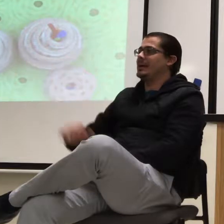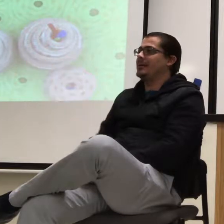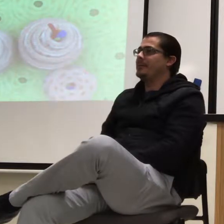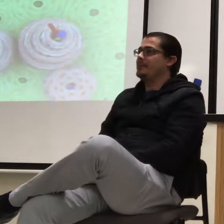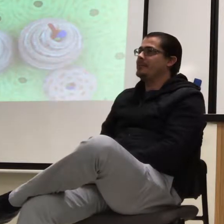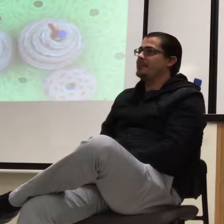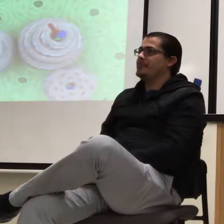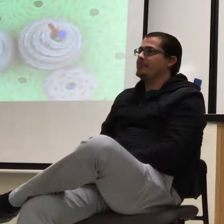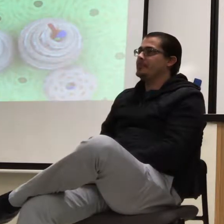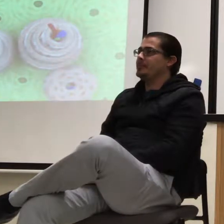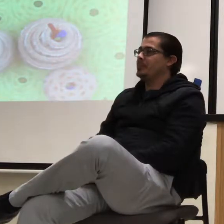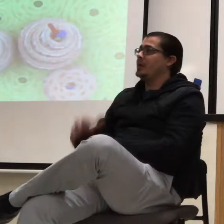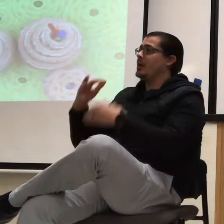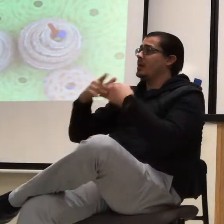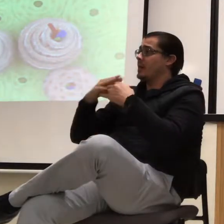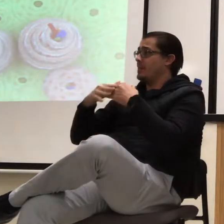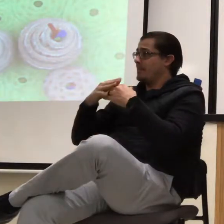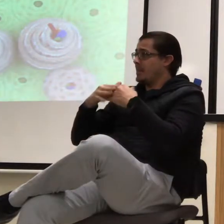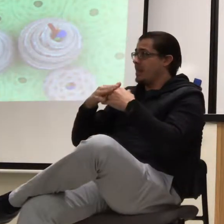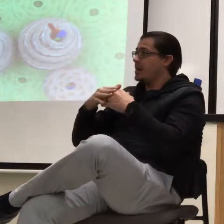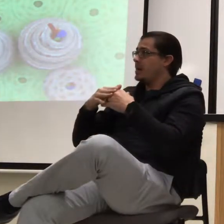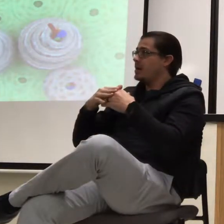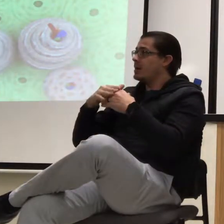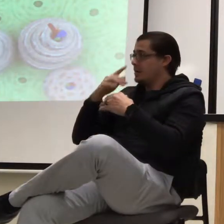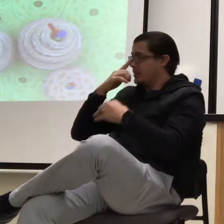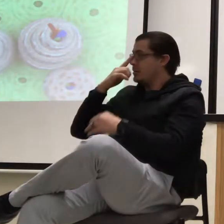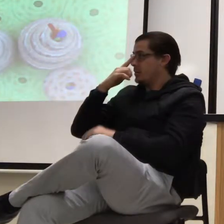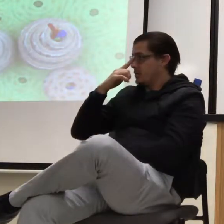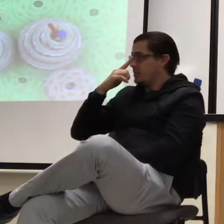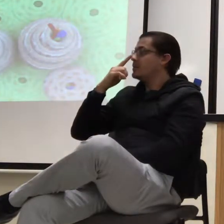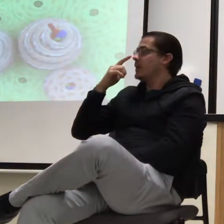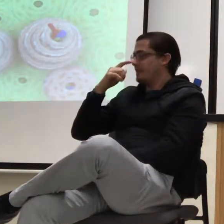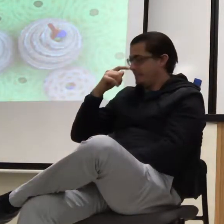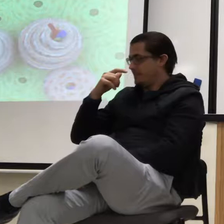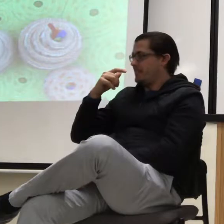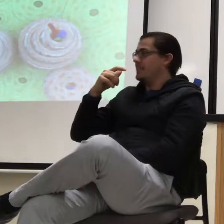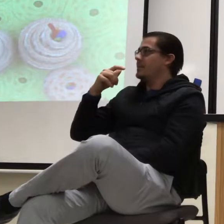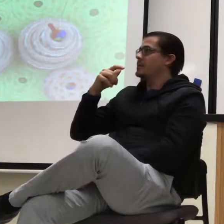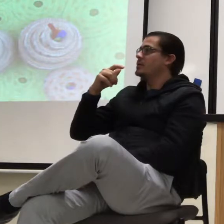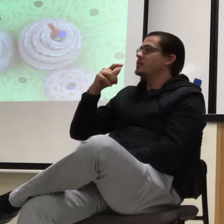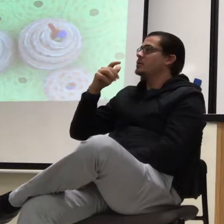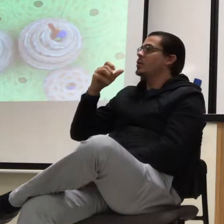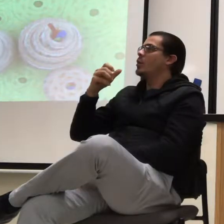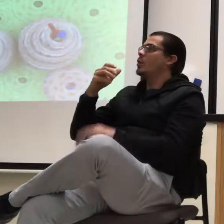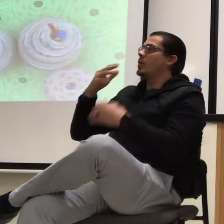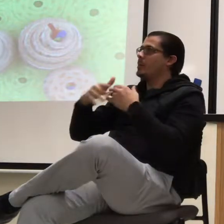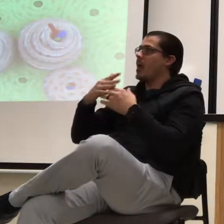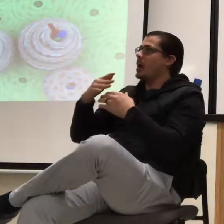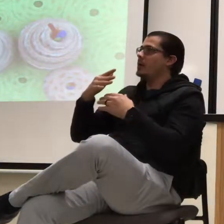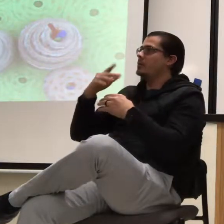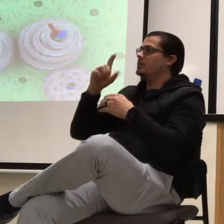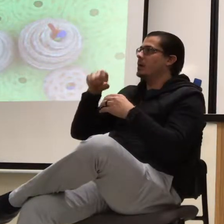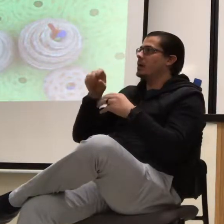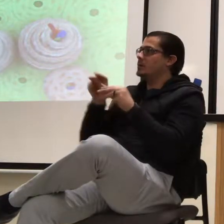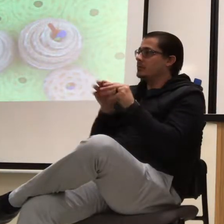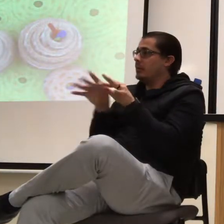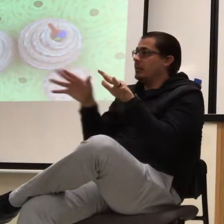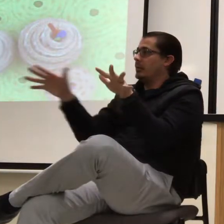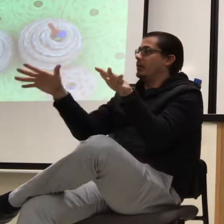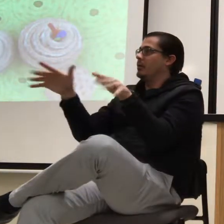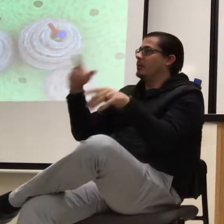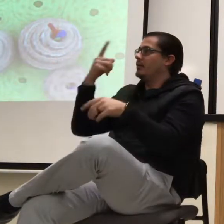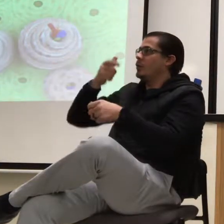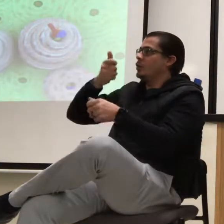And the blood has to spread from the central canal out to all the layers. You can use the canaliculi to get to each cell.